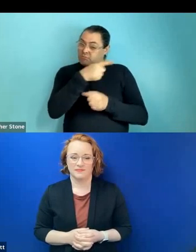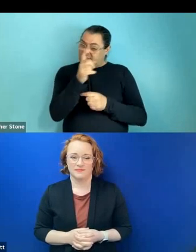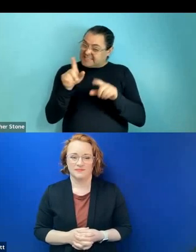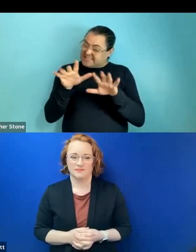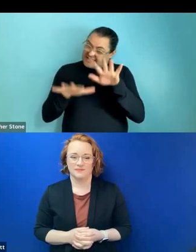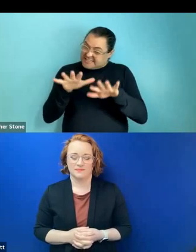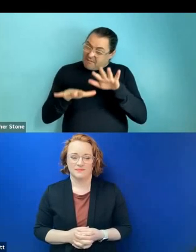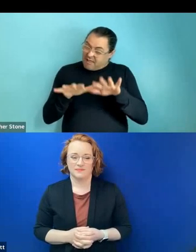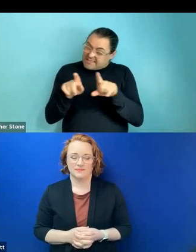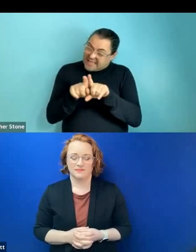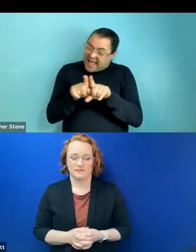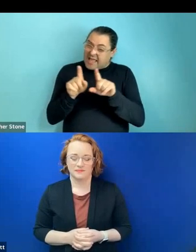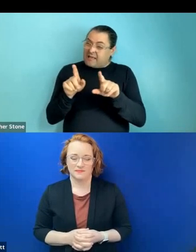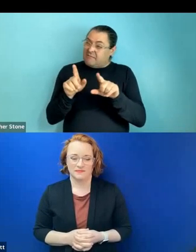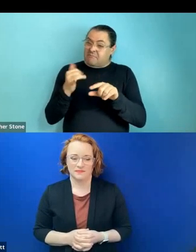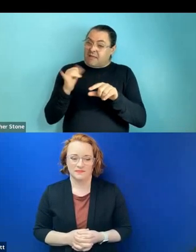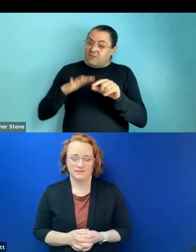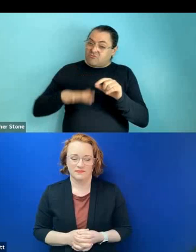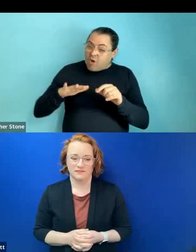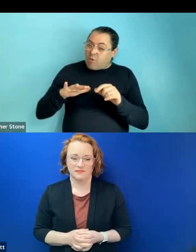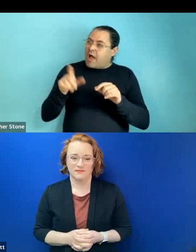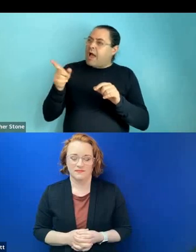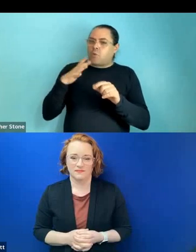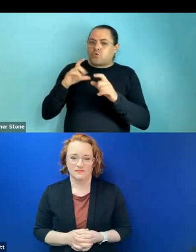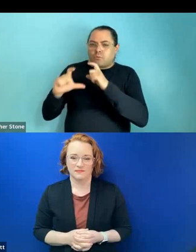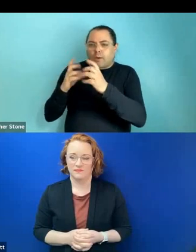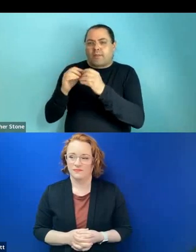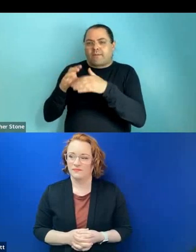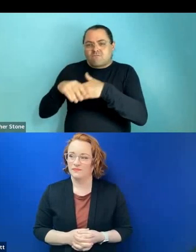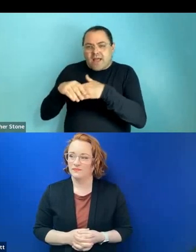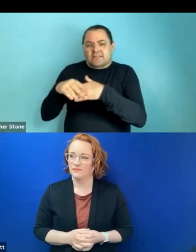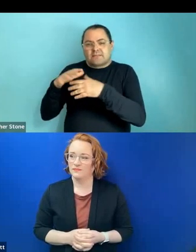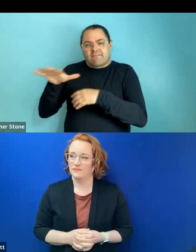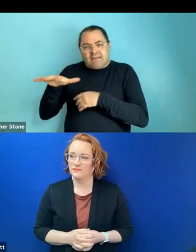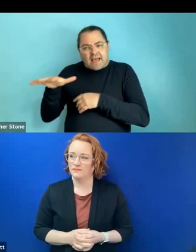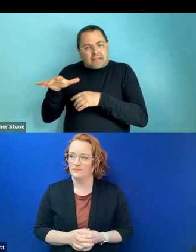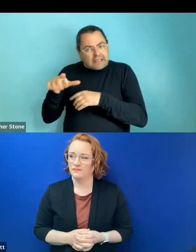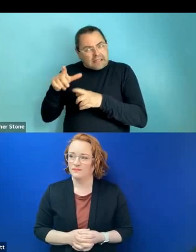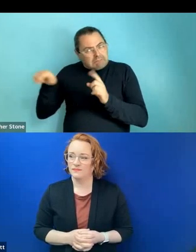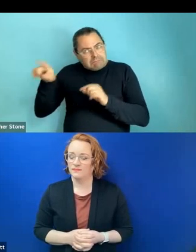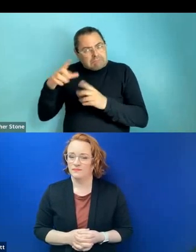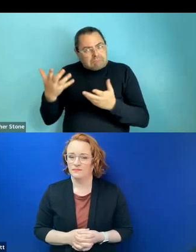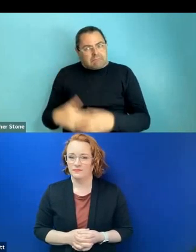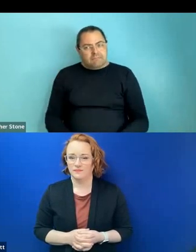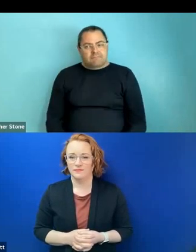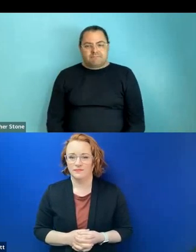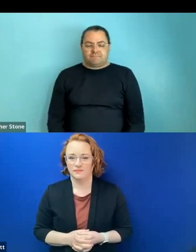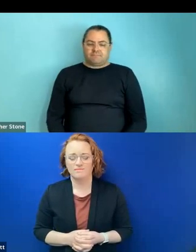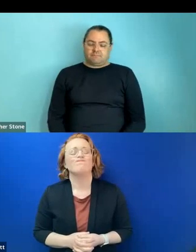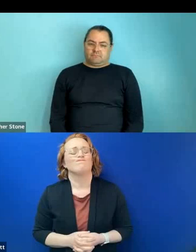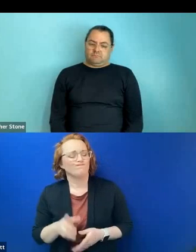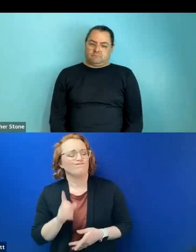Was it sort of born out of needing to communicate with a friend or a family member? I think many of us